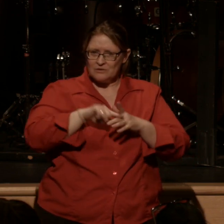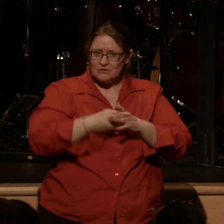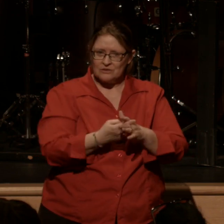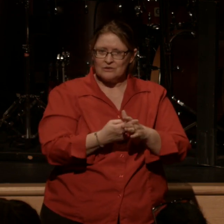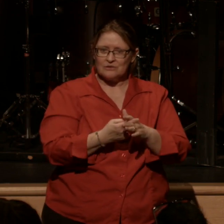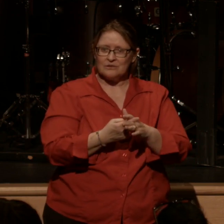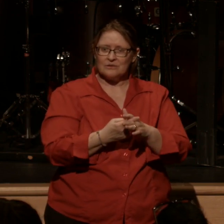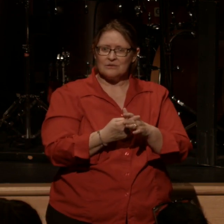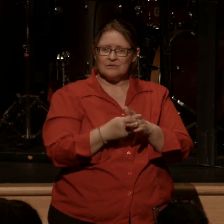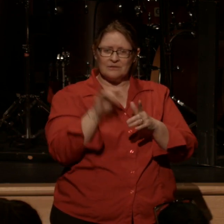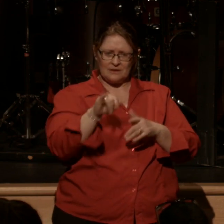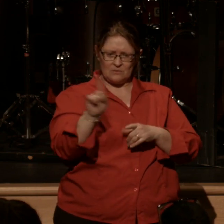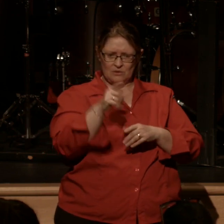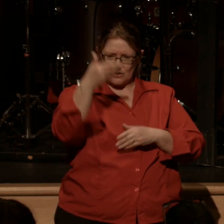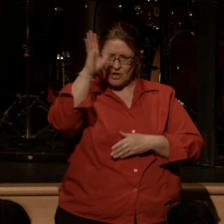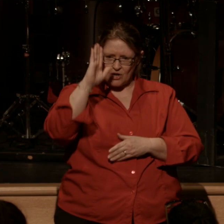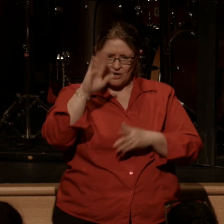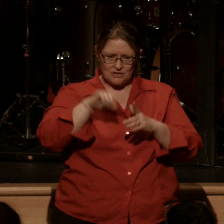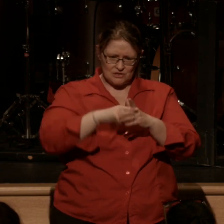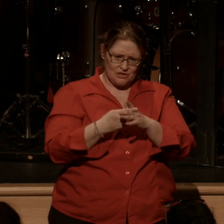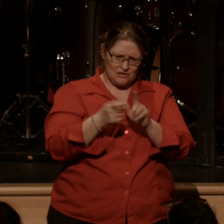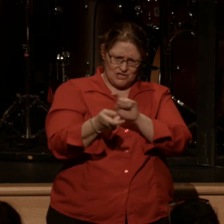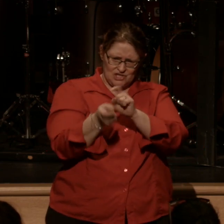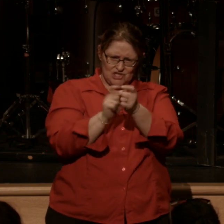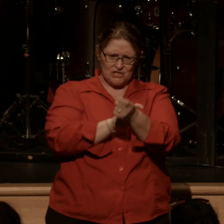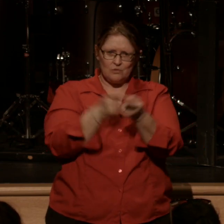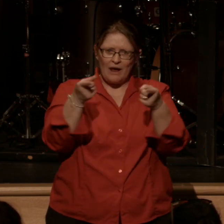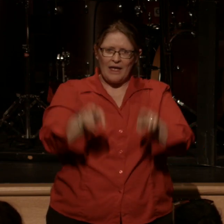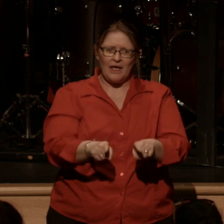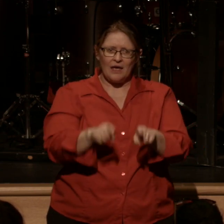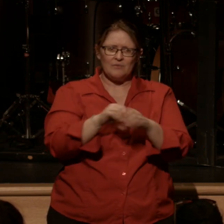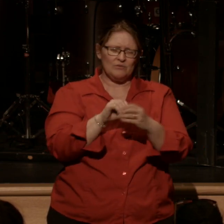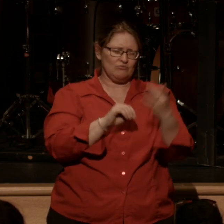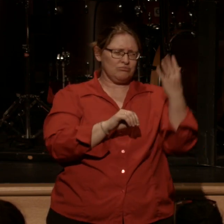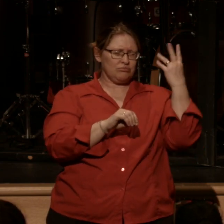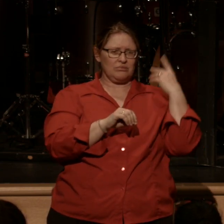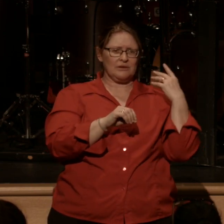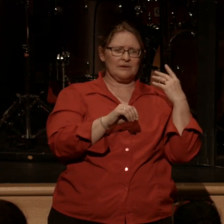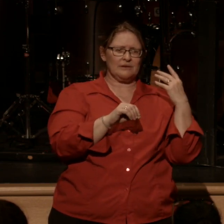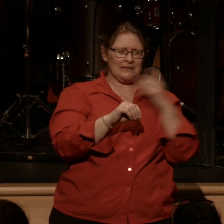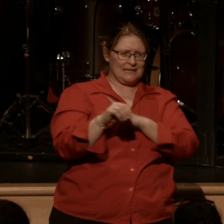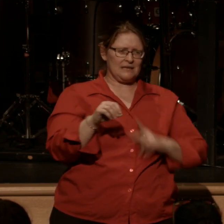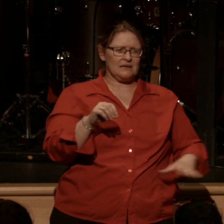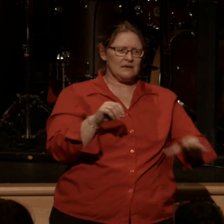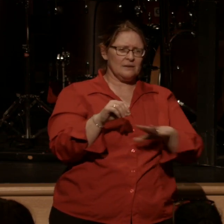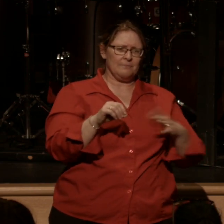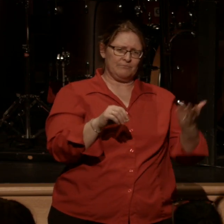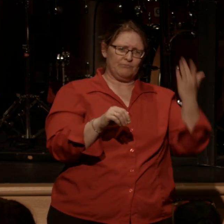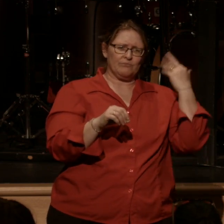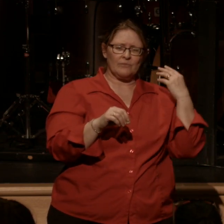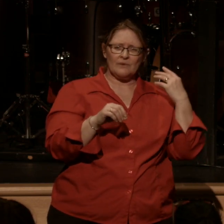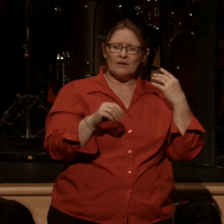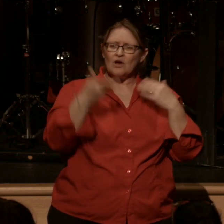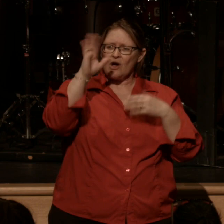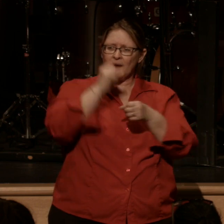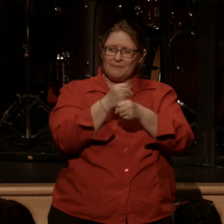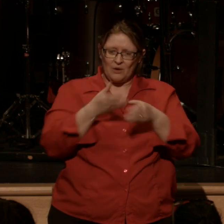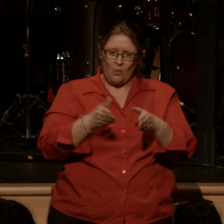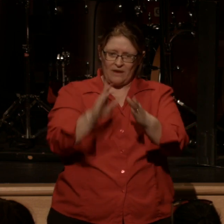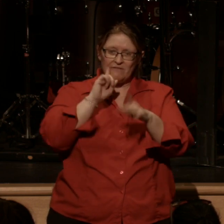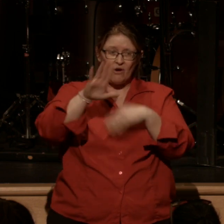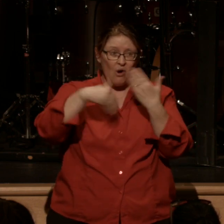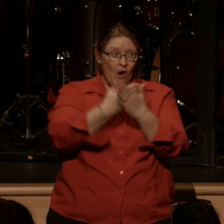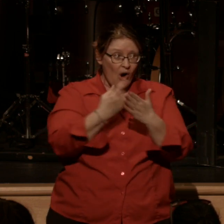begins. This is where God begins to reverse what had happened in the perished kingdom. God made a way for all of us to